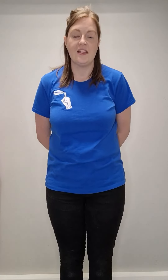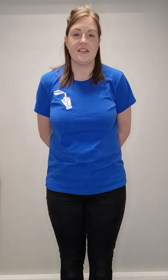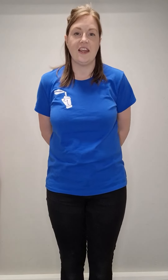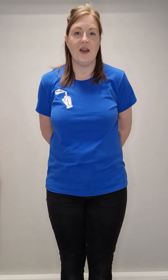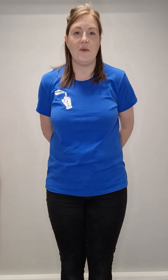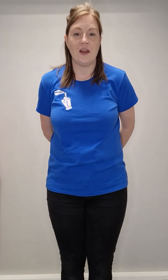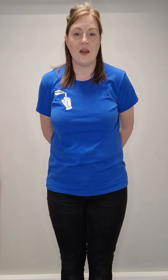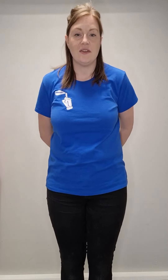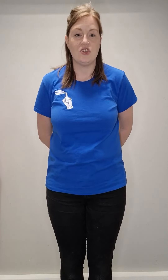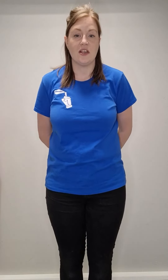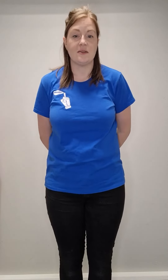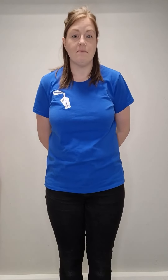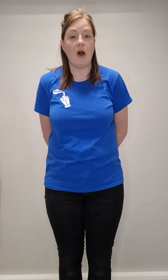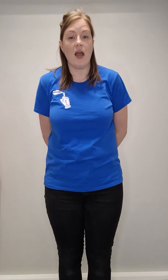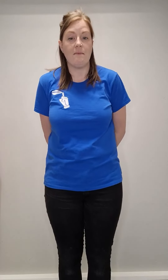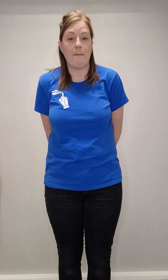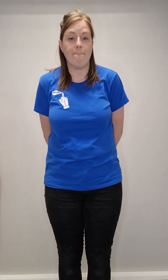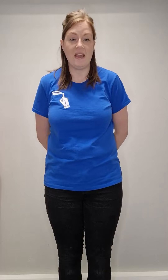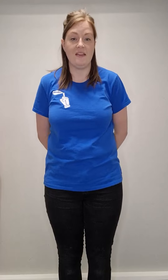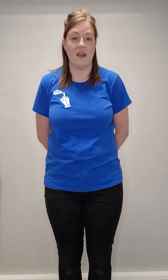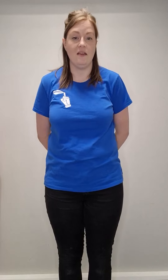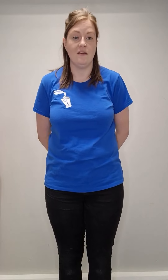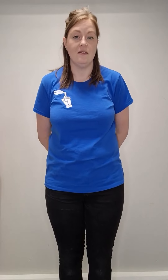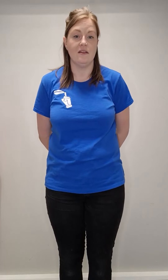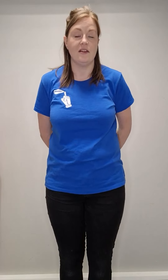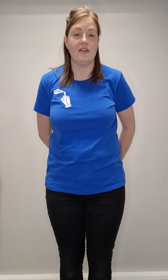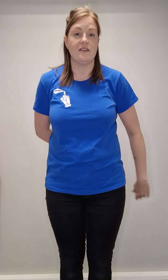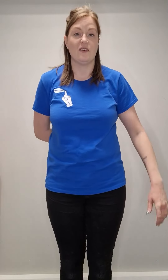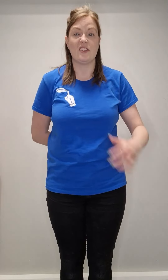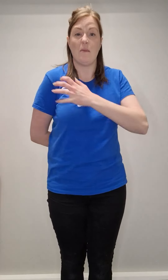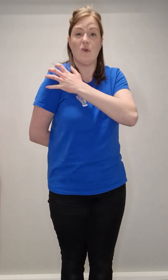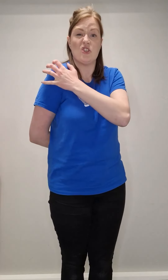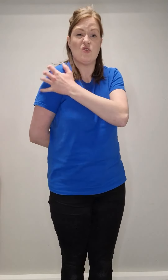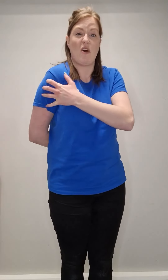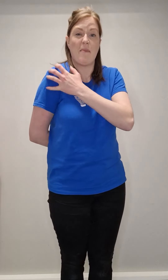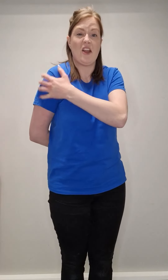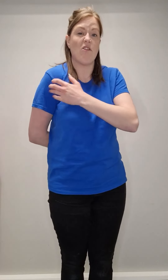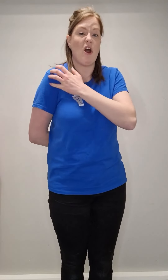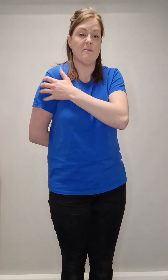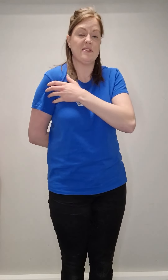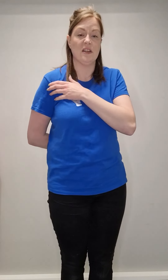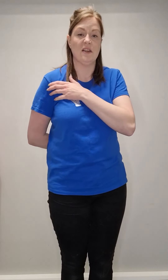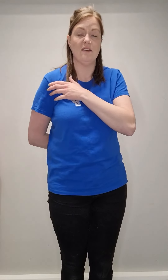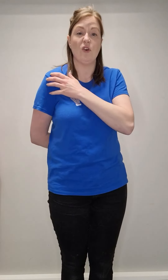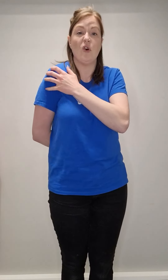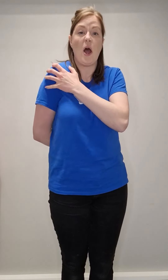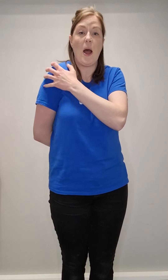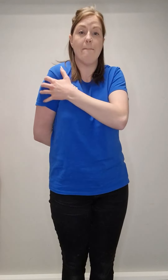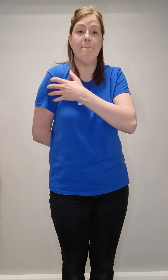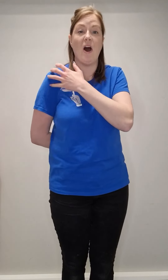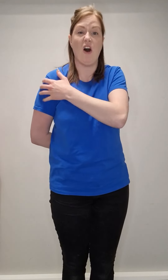So here we are going to just mime bathing. For example, just rubbing our arms for